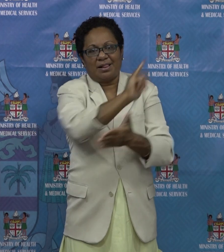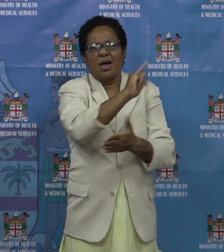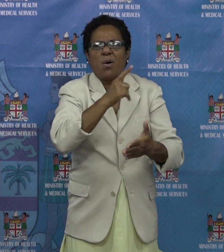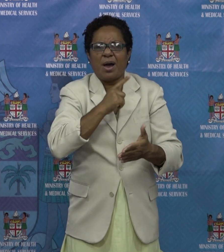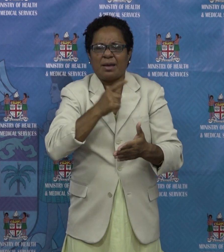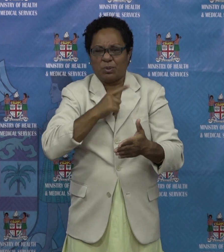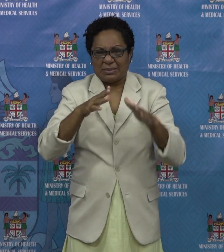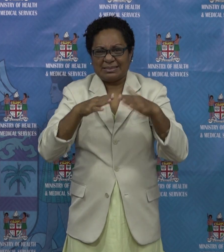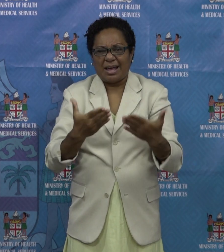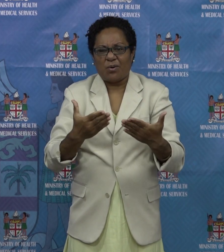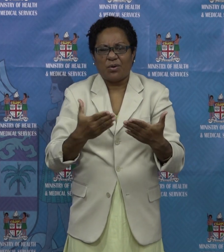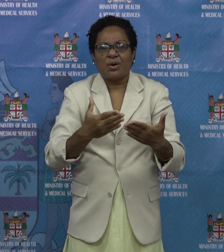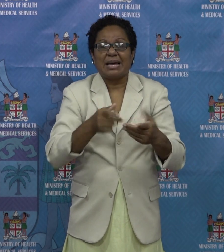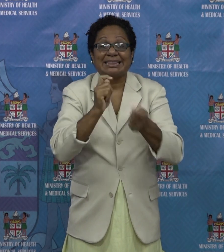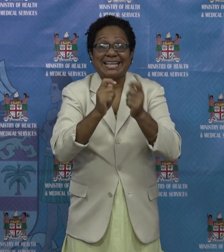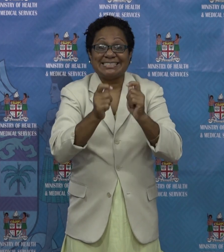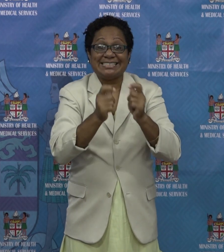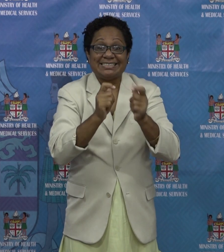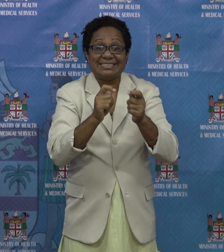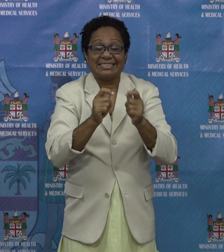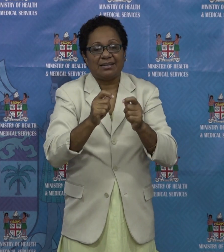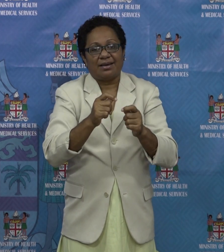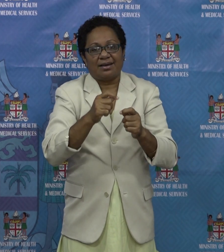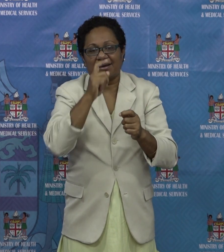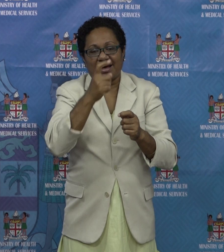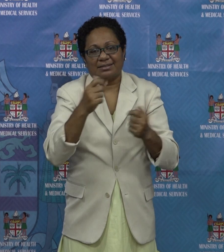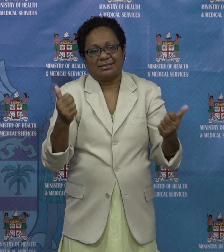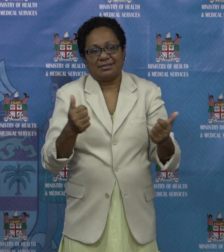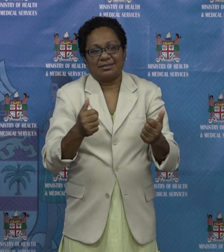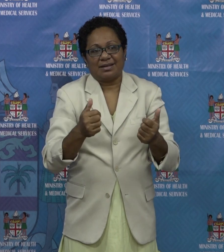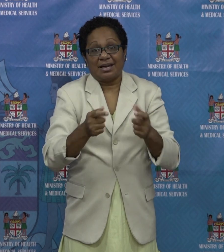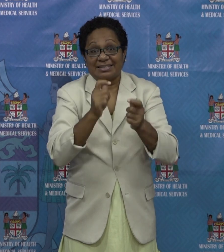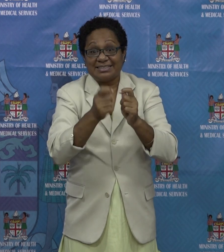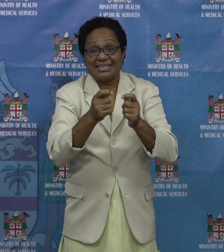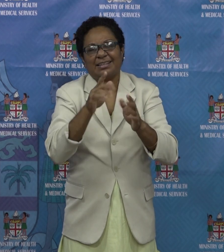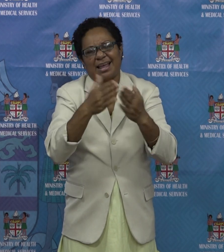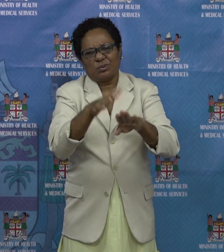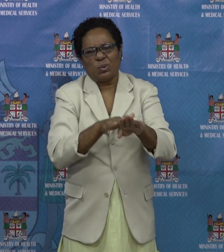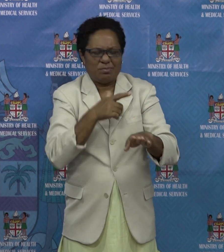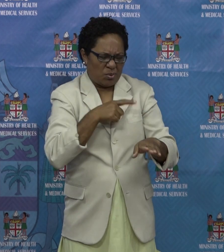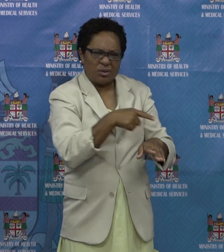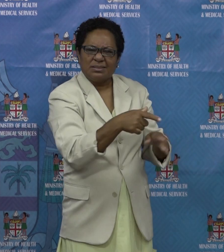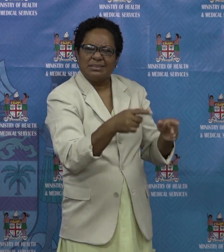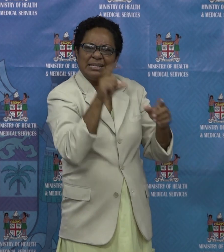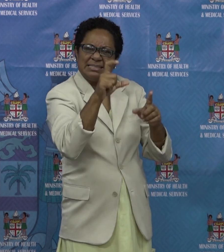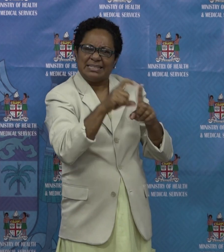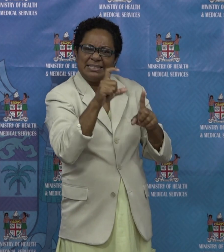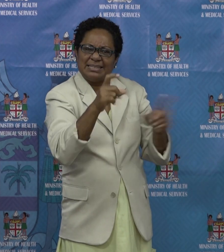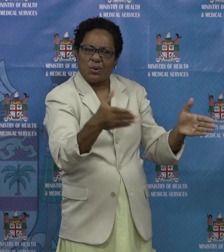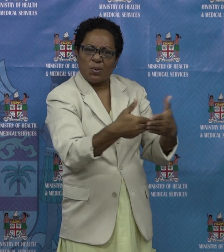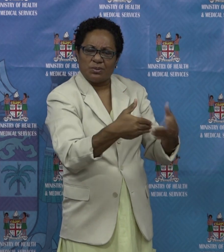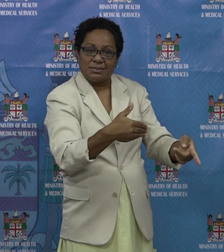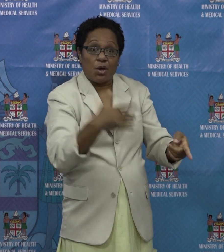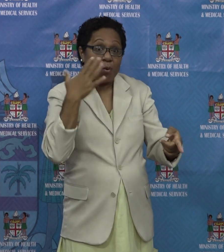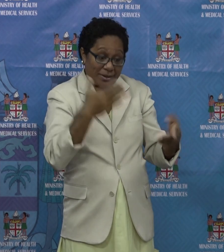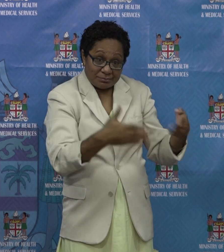terms of our testing capacity. Our ability to turn around a test in 72 hours is going to be limited. As soon as that opens